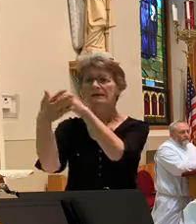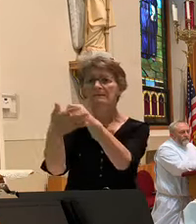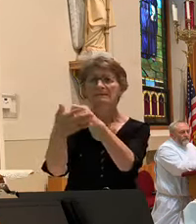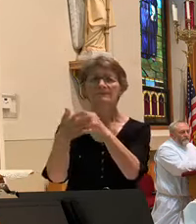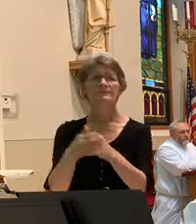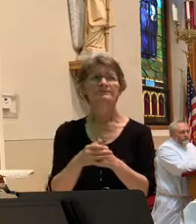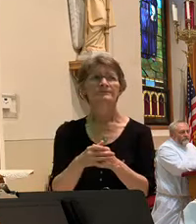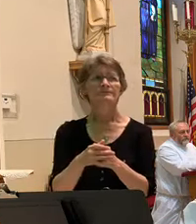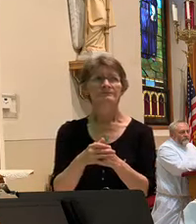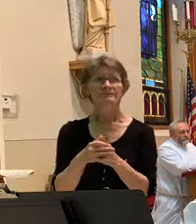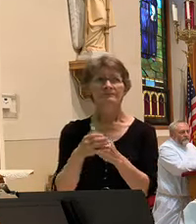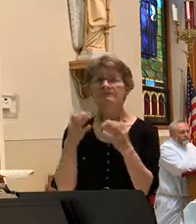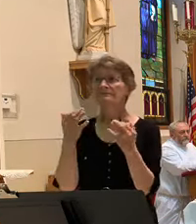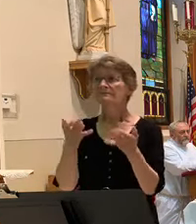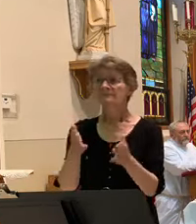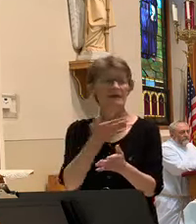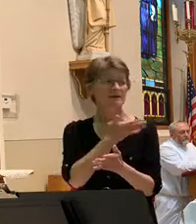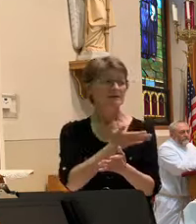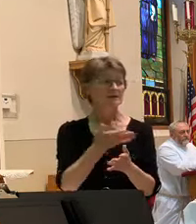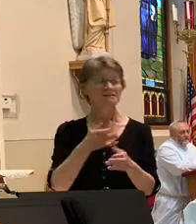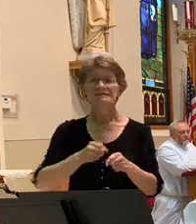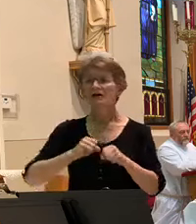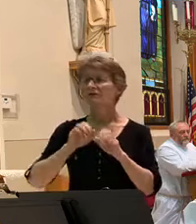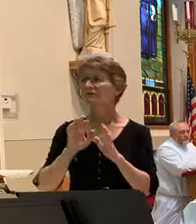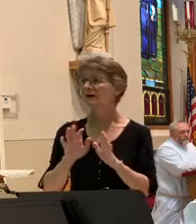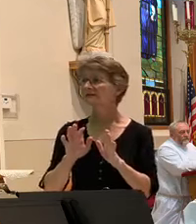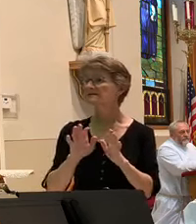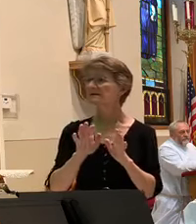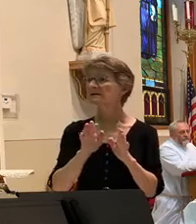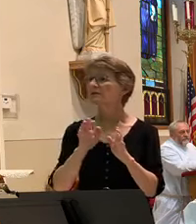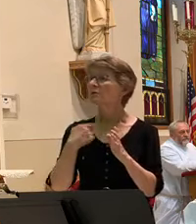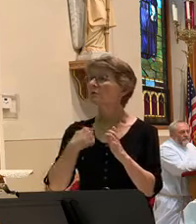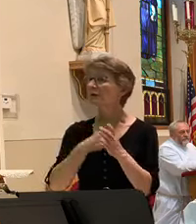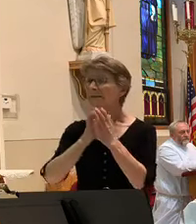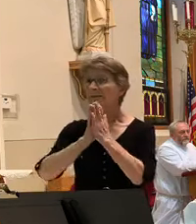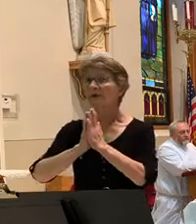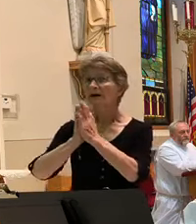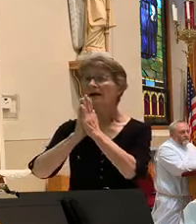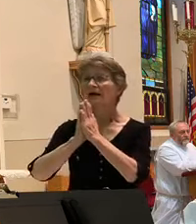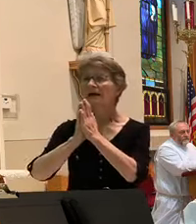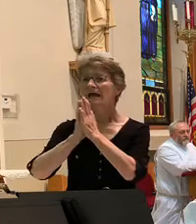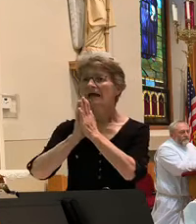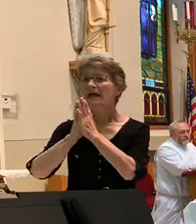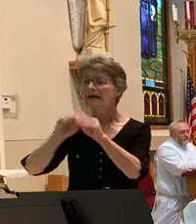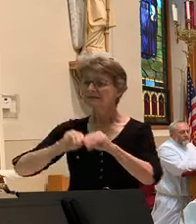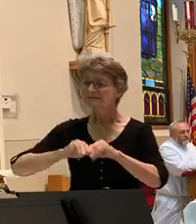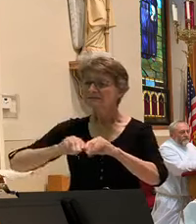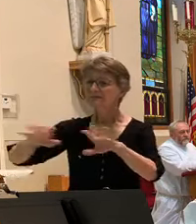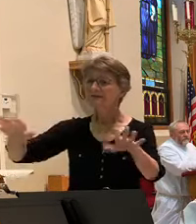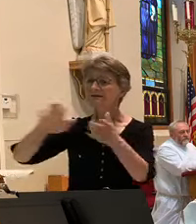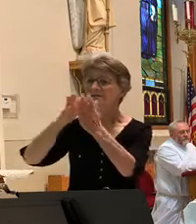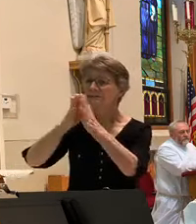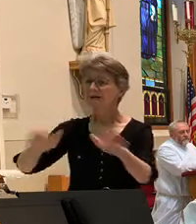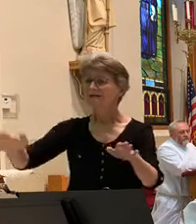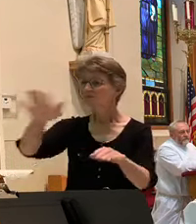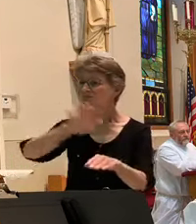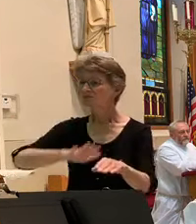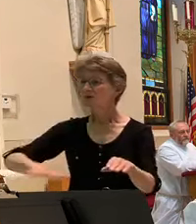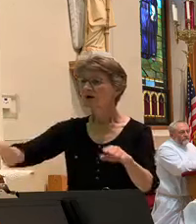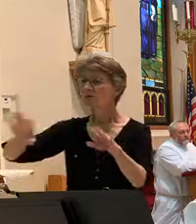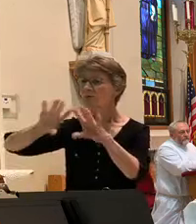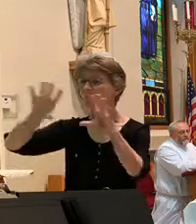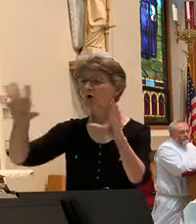help. May this sacrifice of our reconciliation, we pray, O Lord, advance the peace and salvation of all the